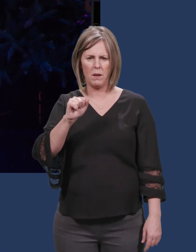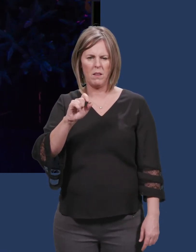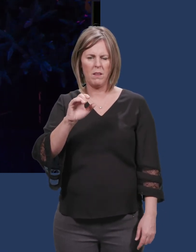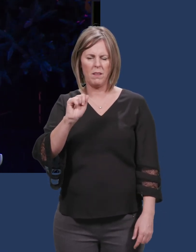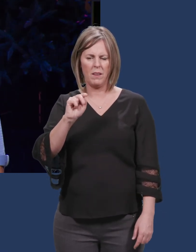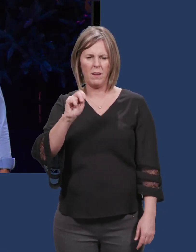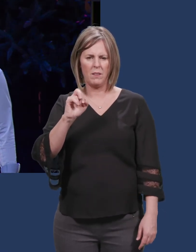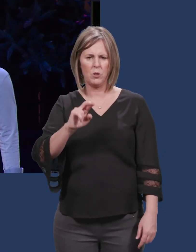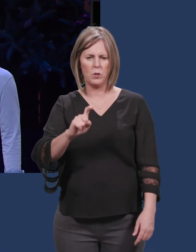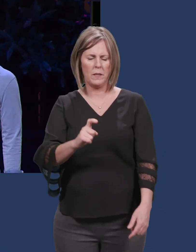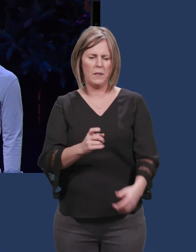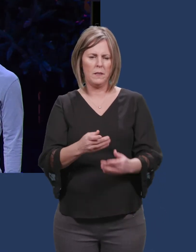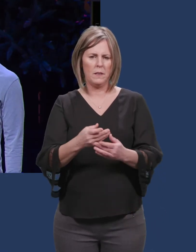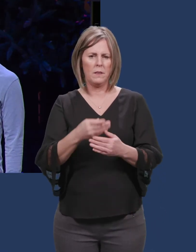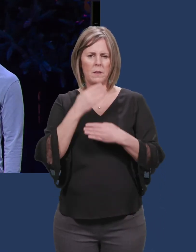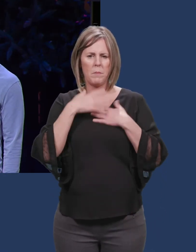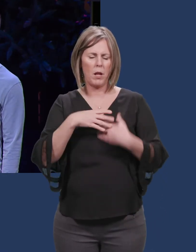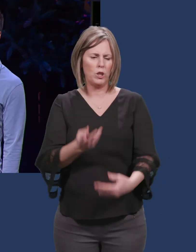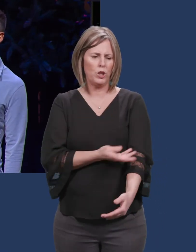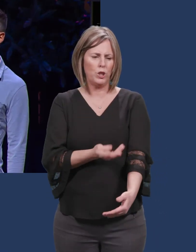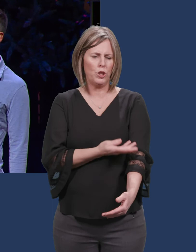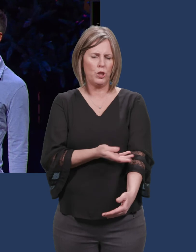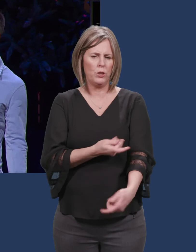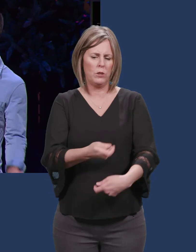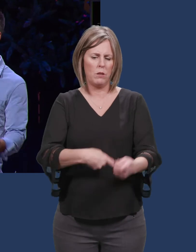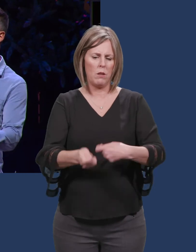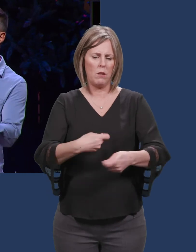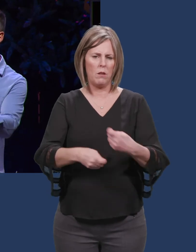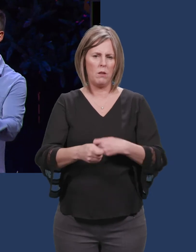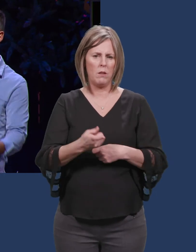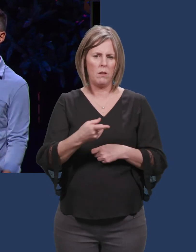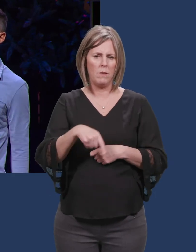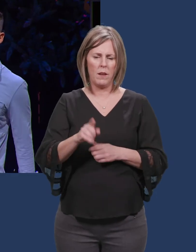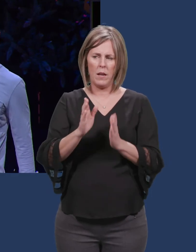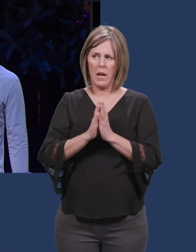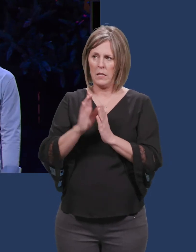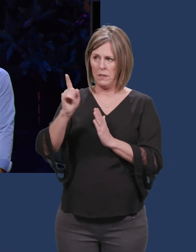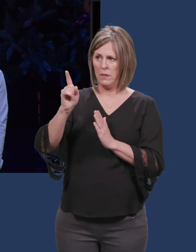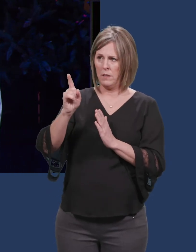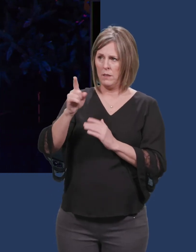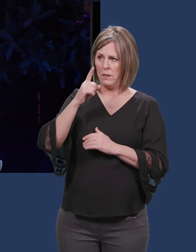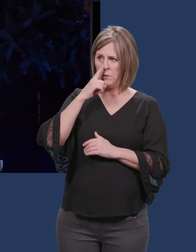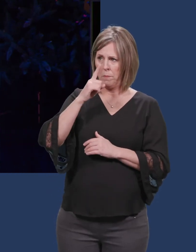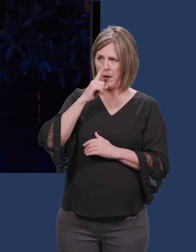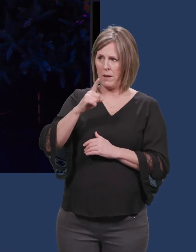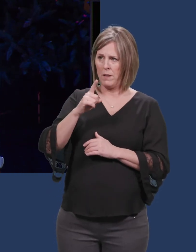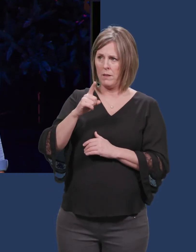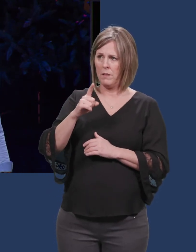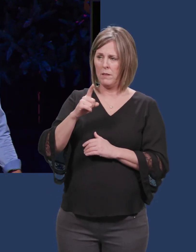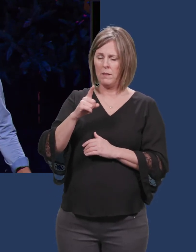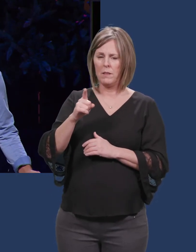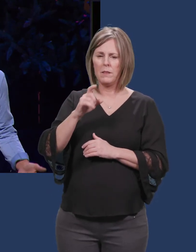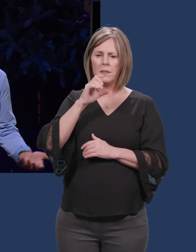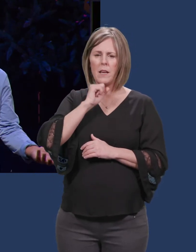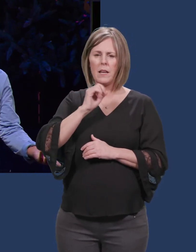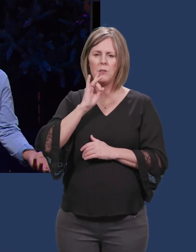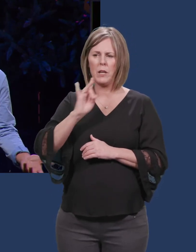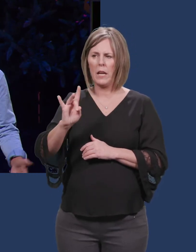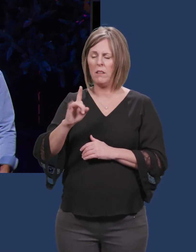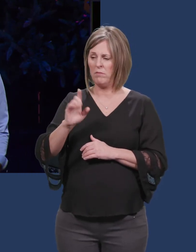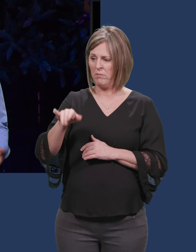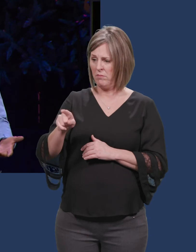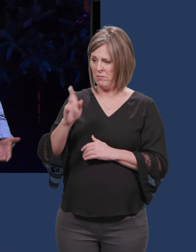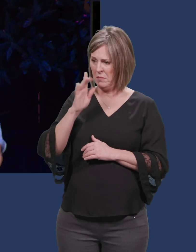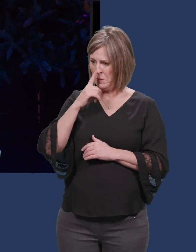were looking for a blood match. They asked her big brother, their son, 8 years old, if he would be willing to get tested. He said,